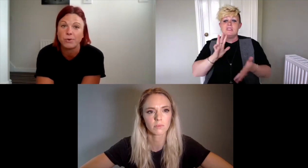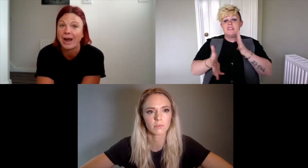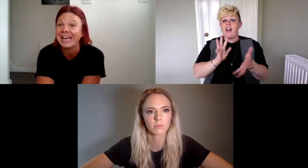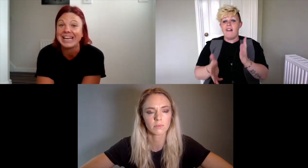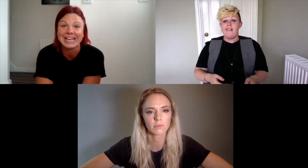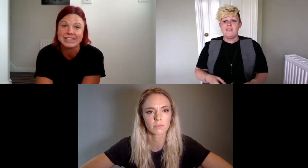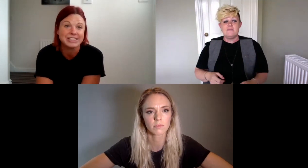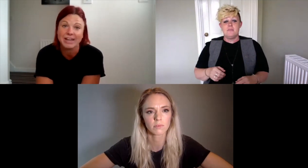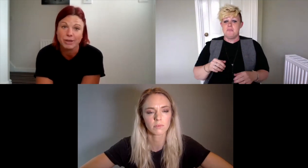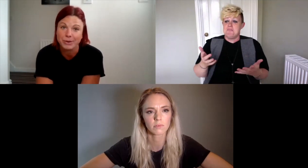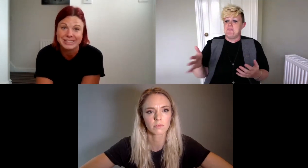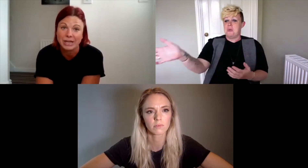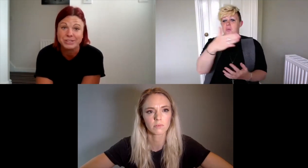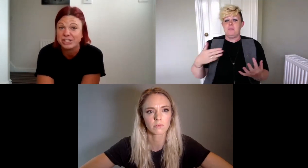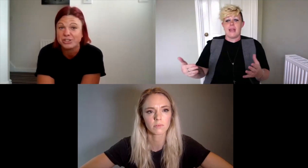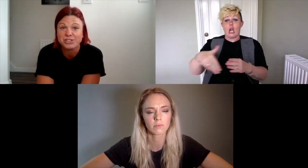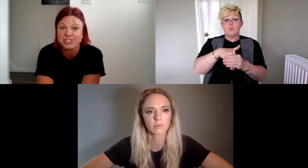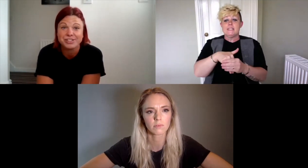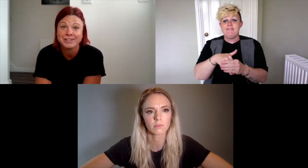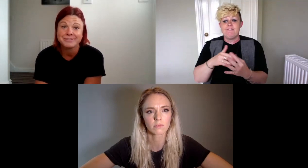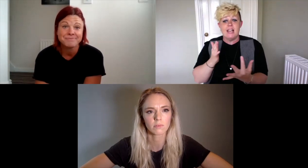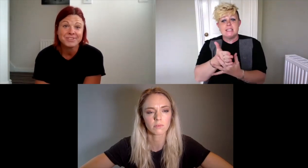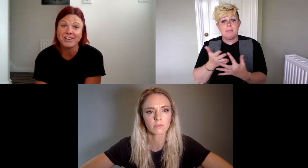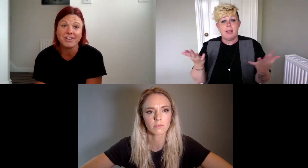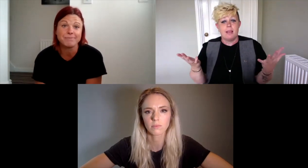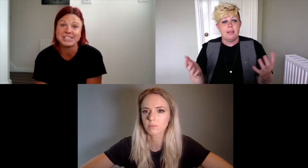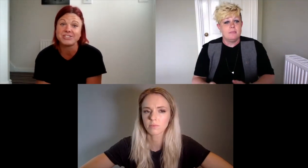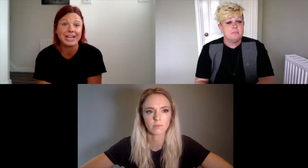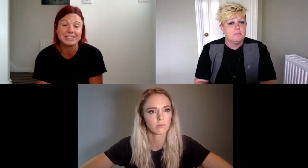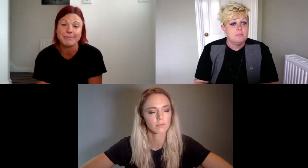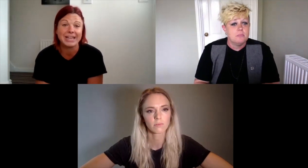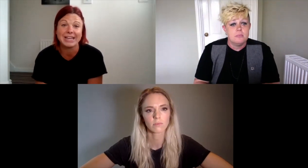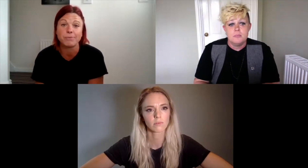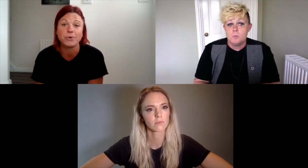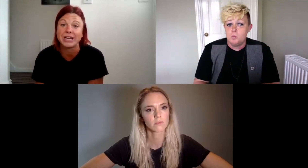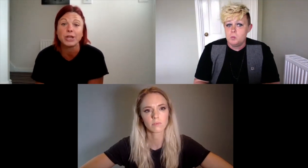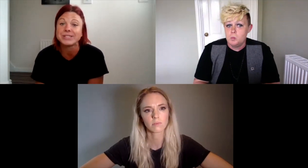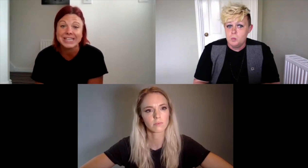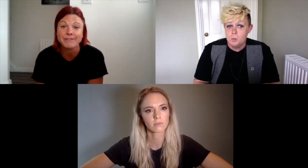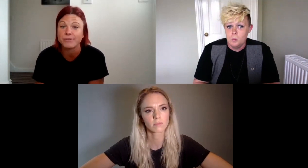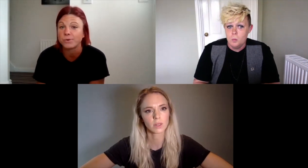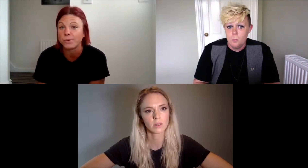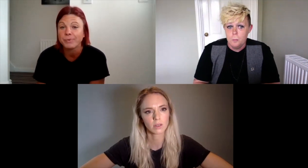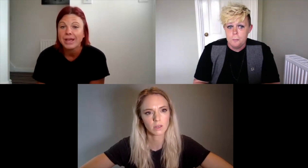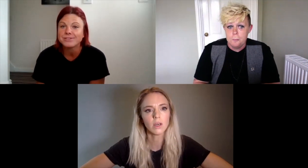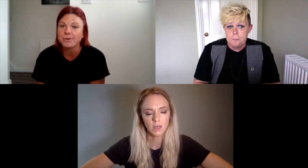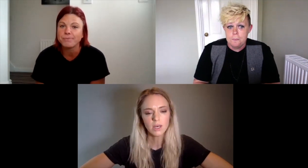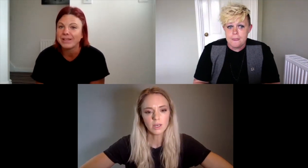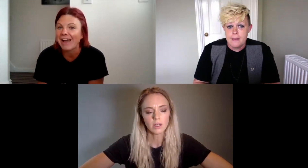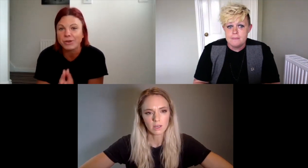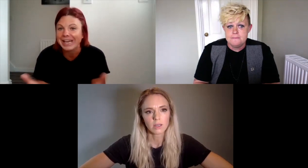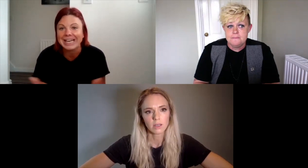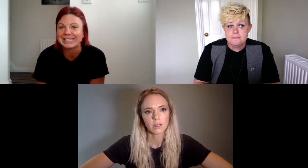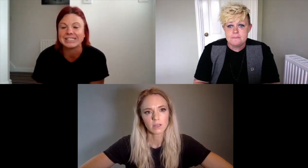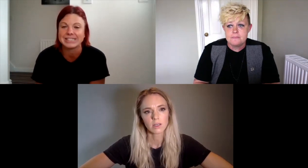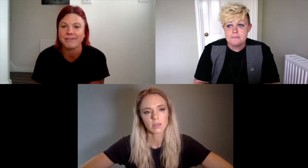family or any link into the deaf community, or did you just kind of like decide to make it more inclusive? Or so